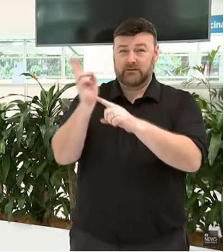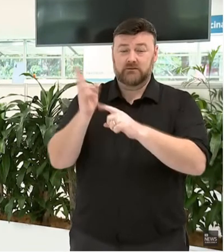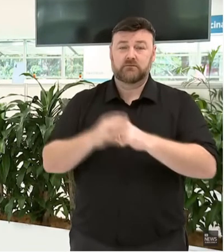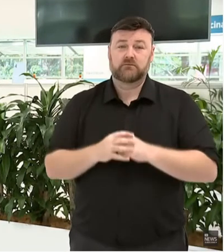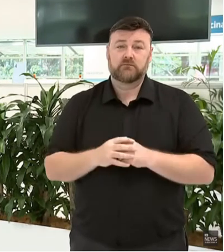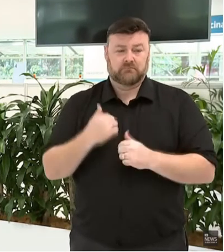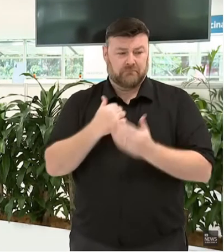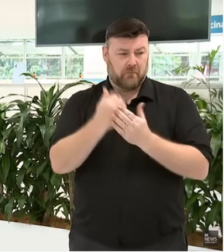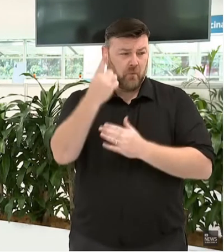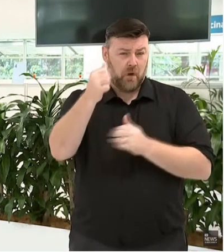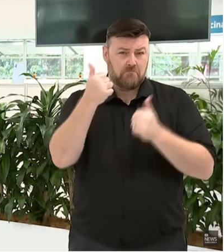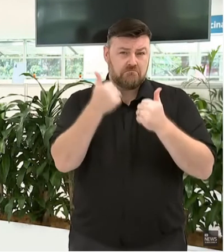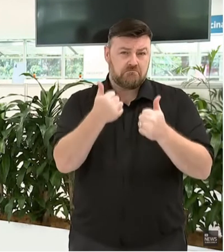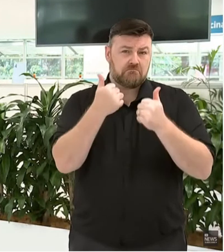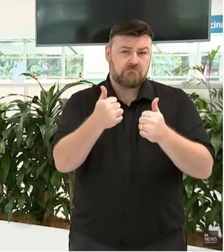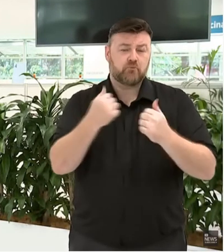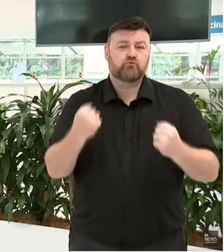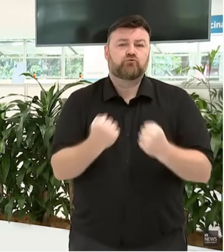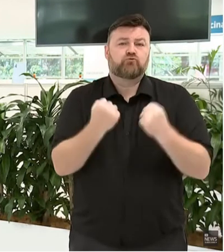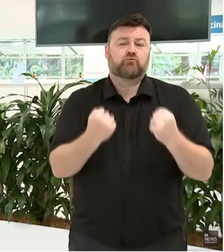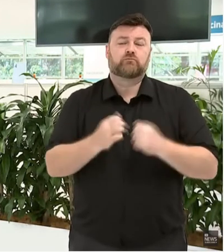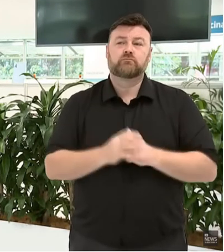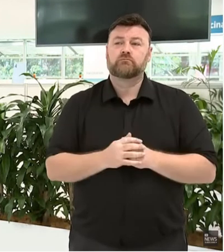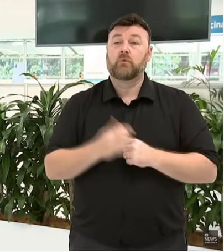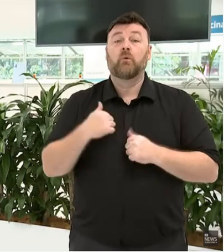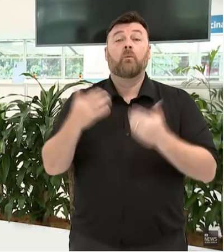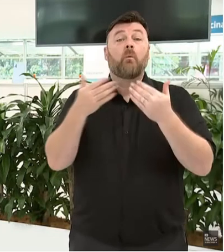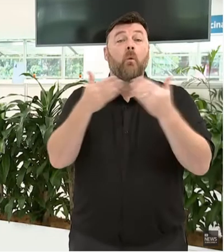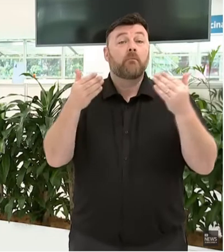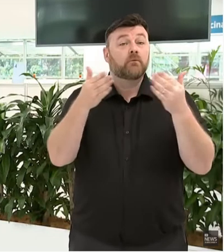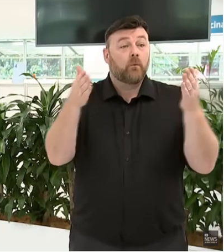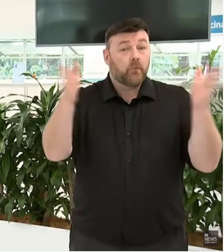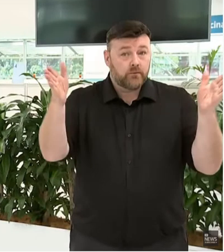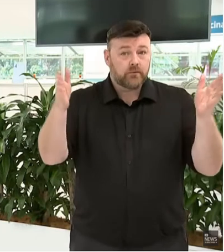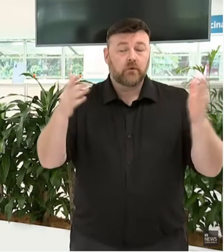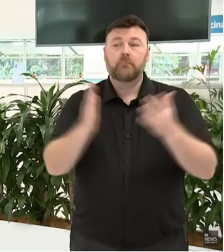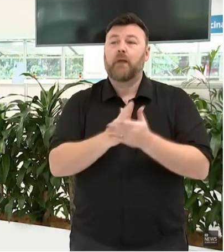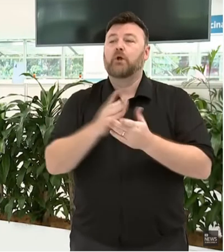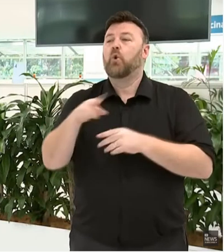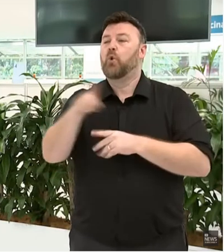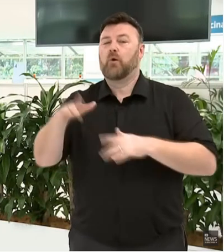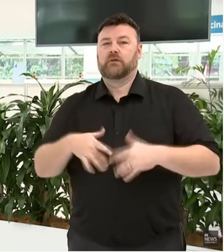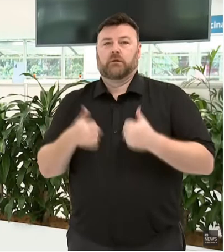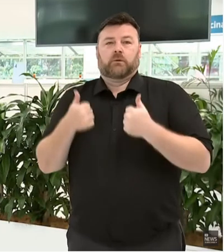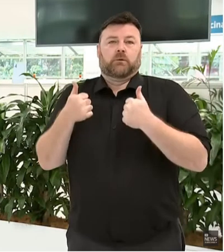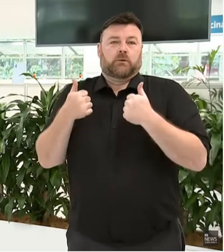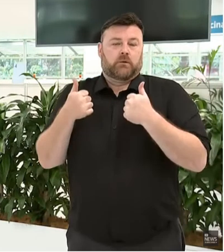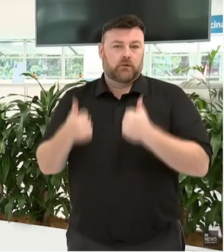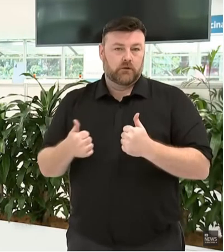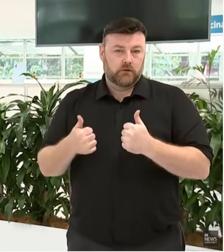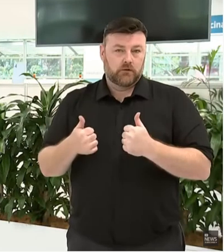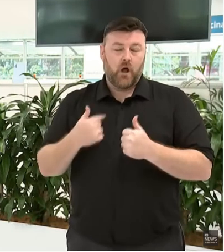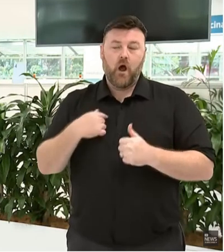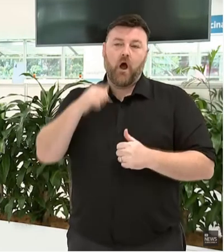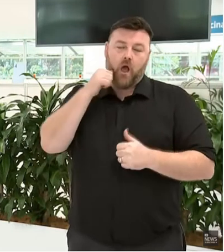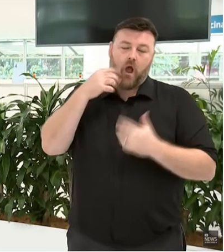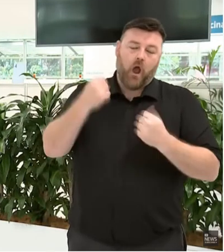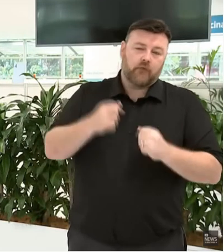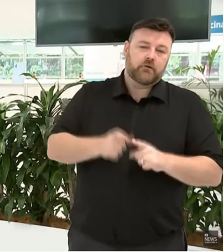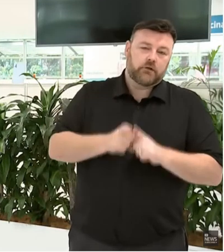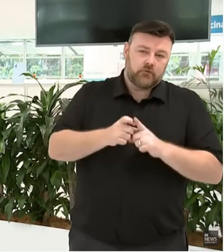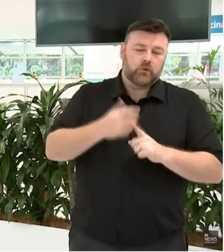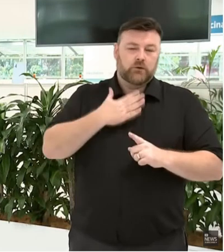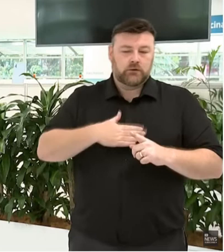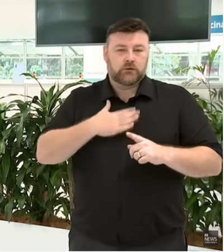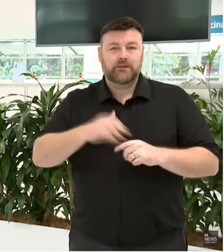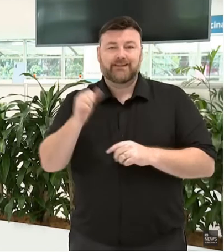but we're going to open up, and as we open up, we will do so, and that provides confidence to people, despite the fact in the short term there are challenges. I accept that.